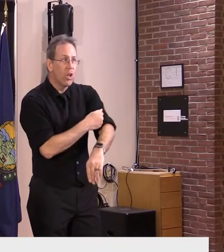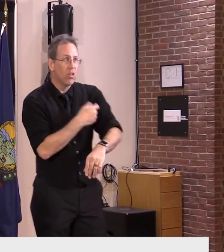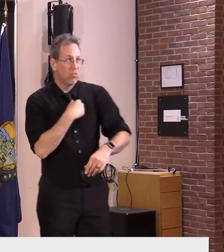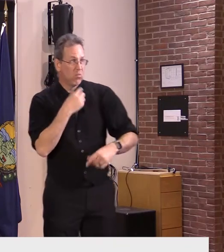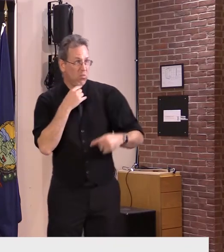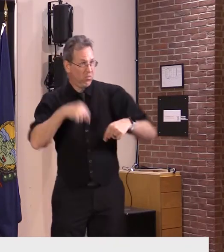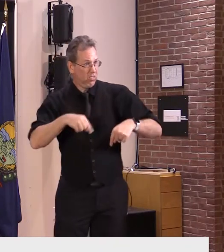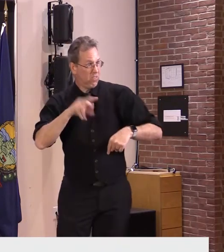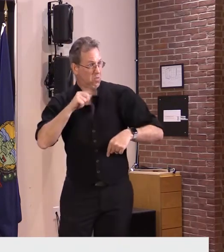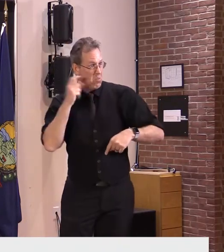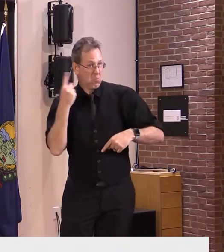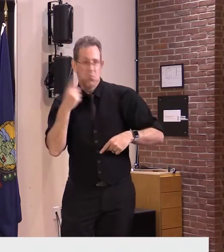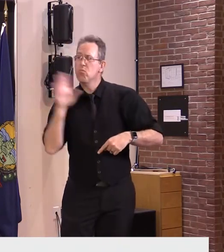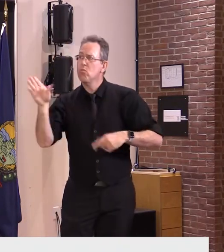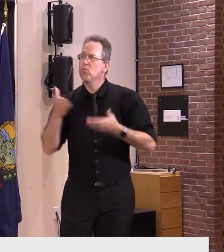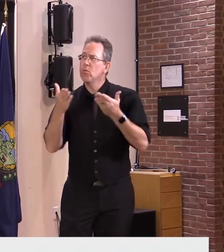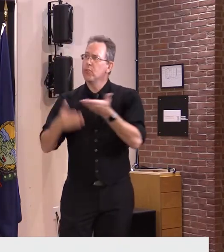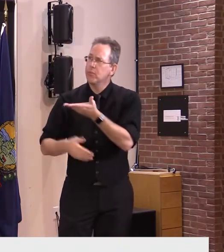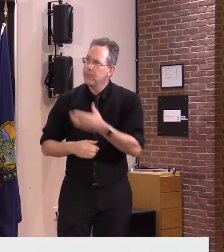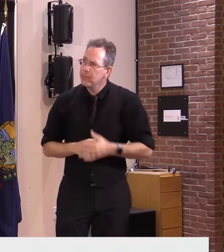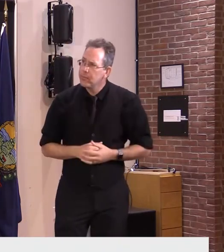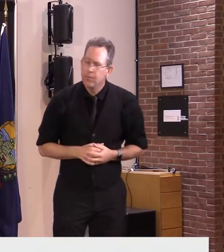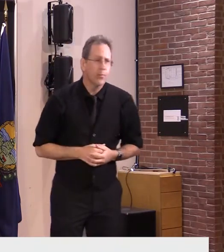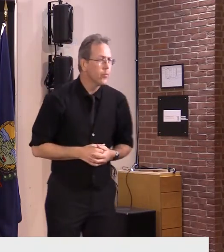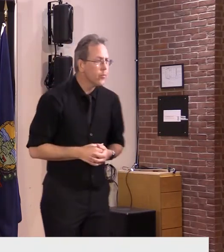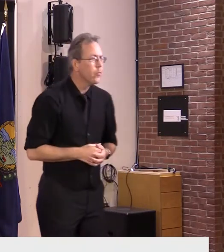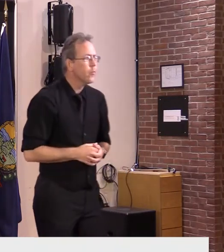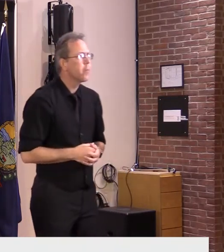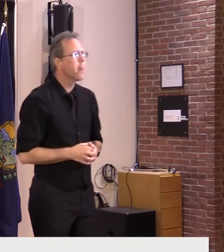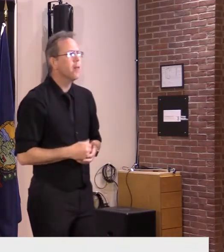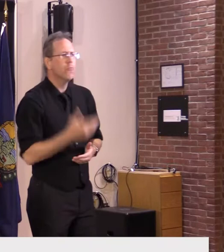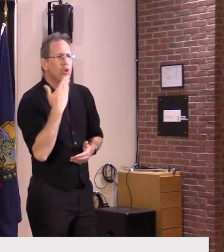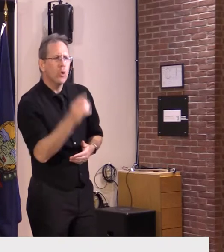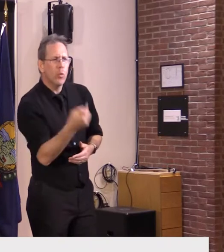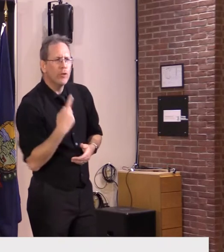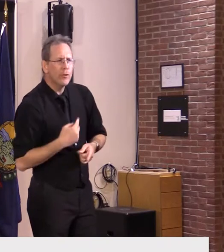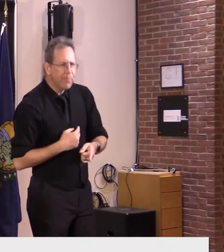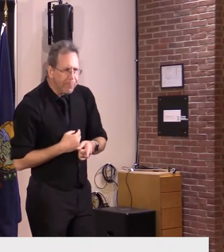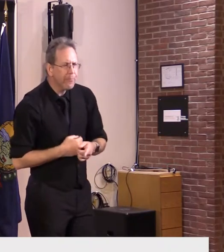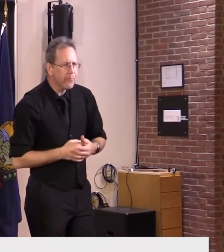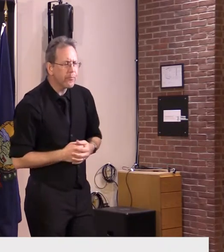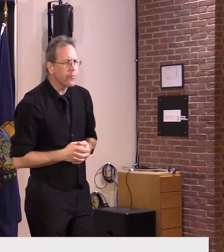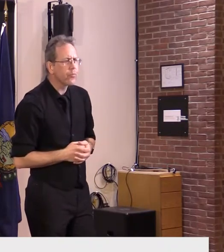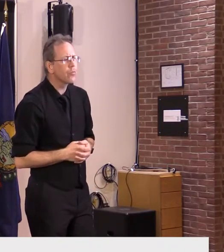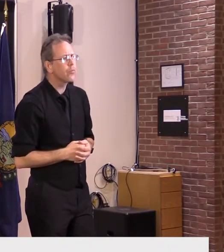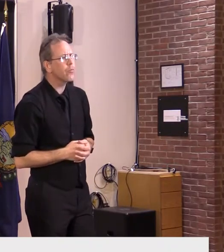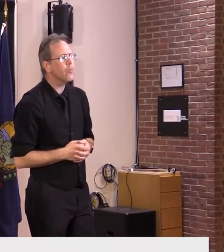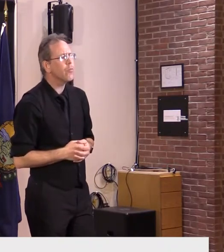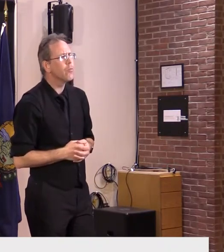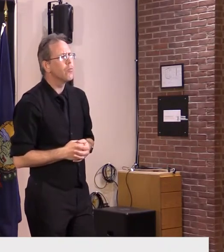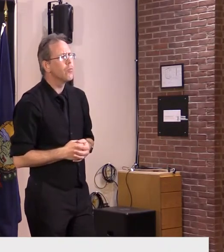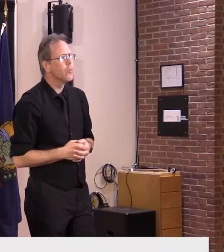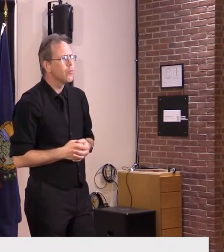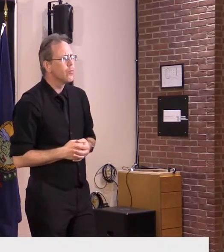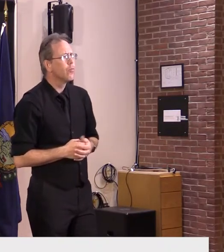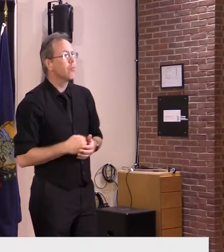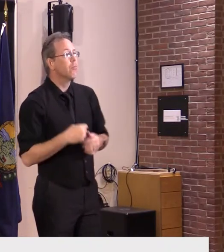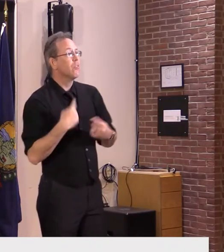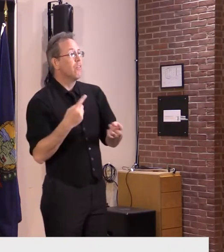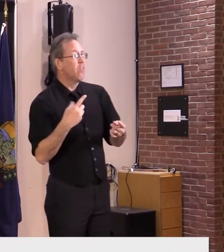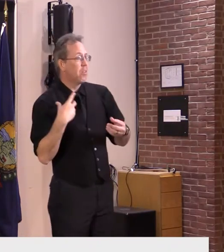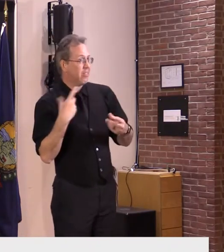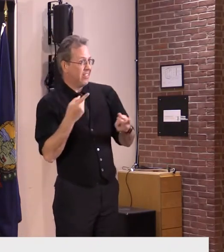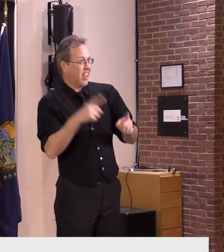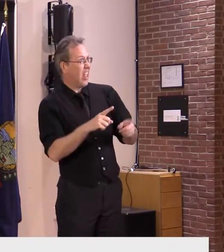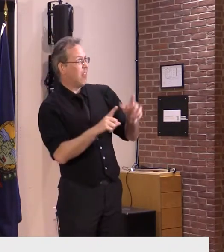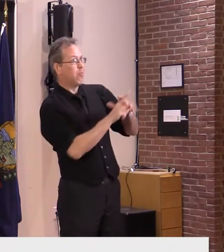in Vermont now? Lots of good questions. So this, you know, as so often has happened during this pandemic, this